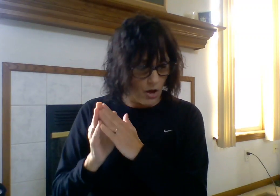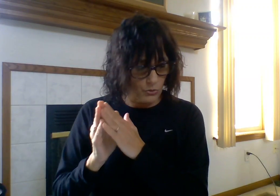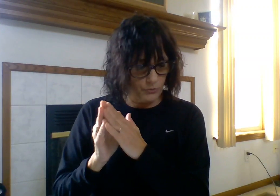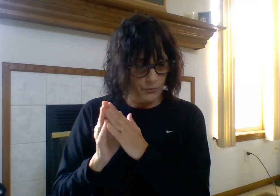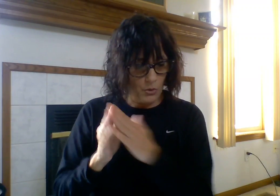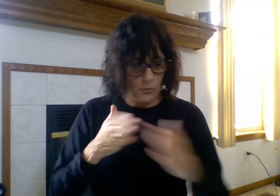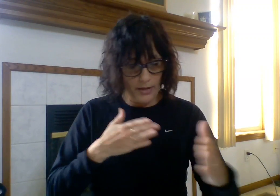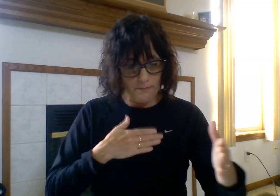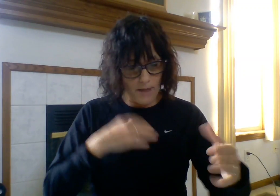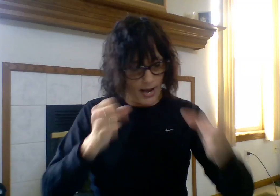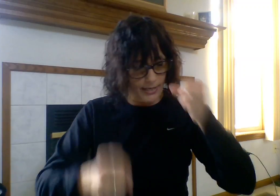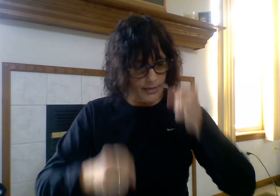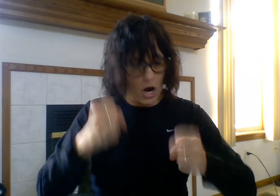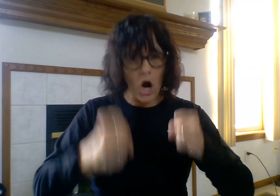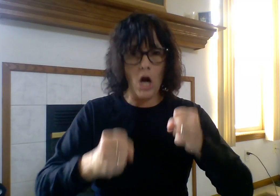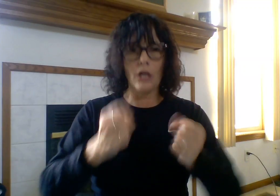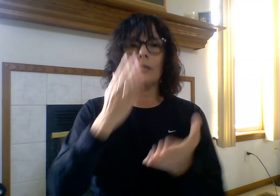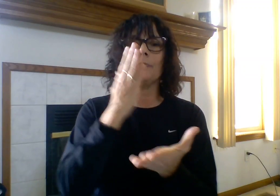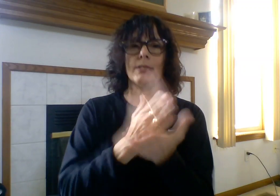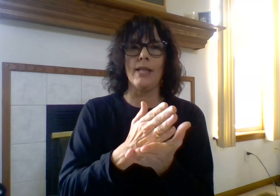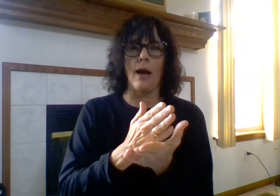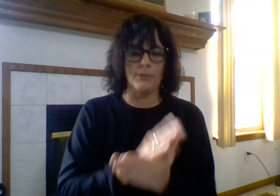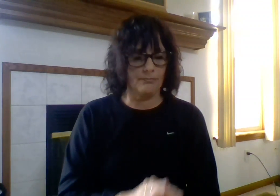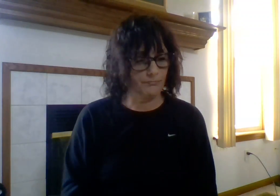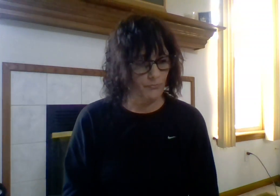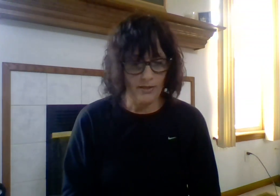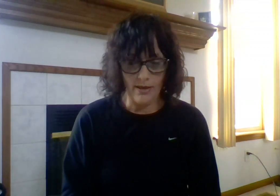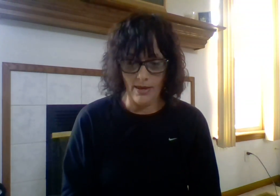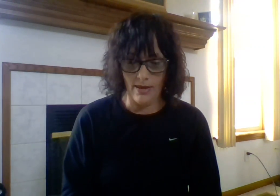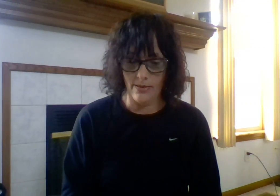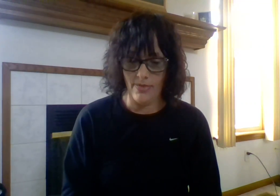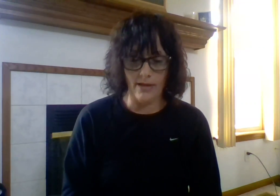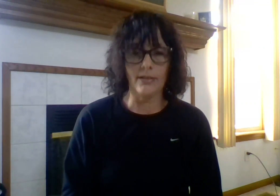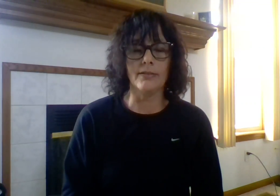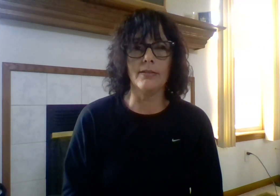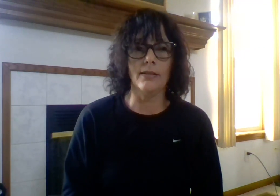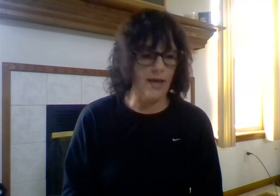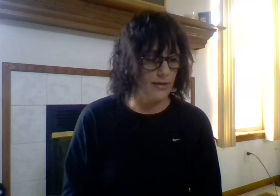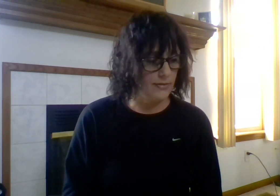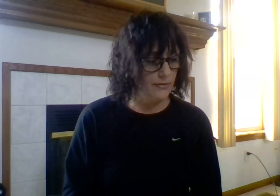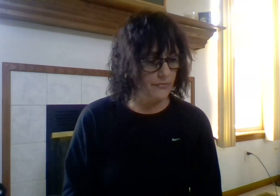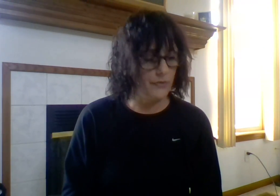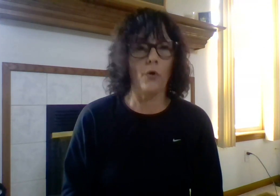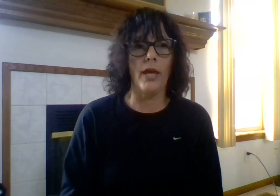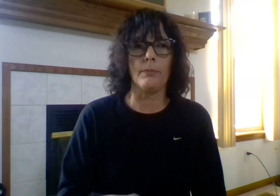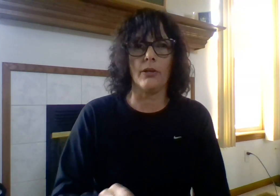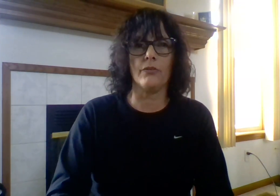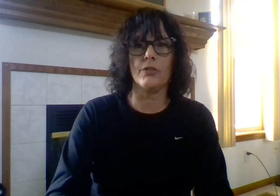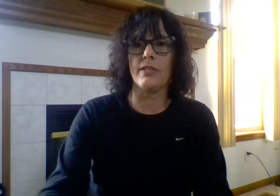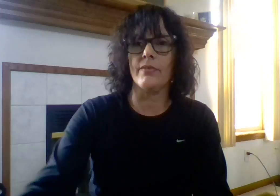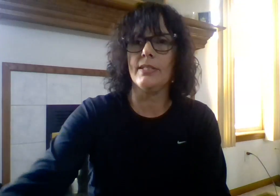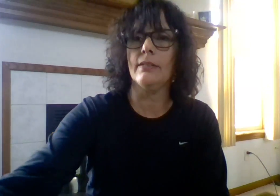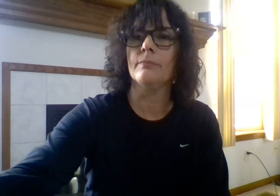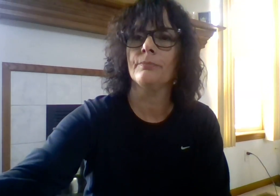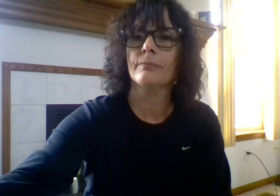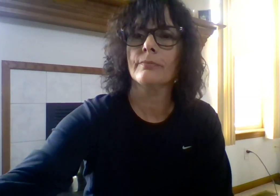town when my car stopped. And that is the end of the vocabulary for 17.